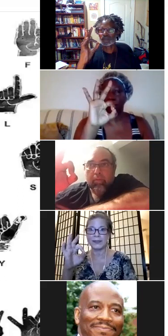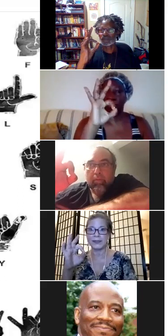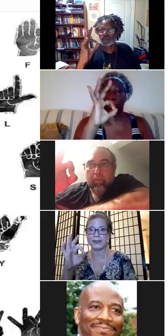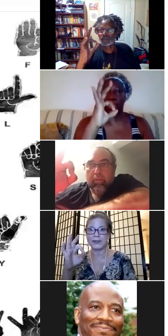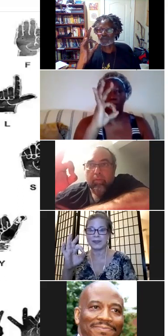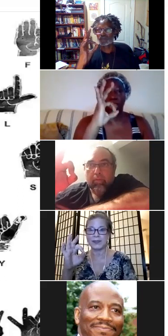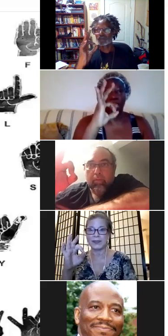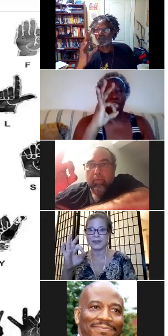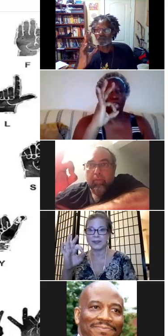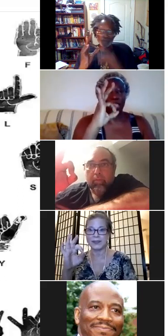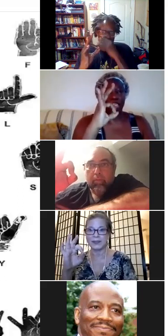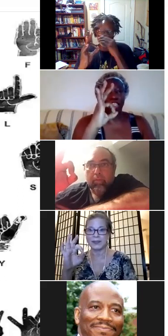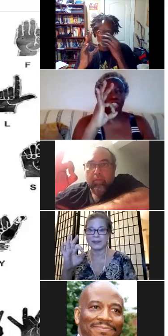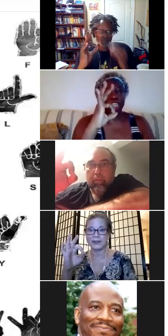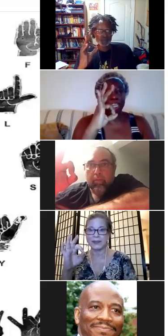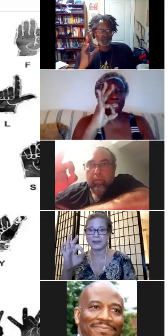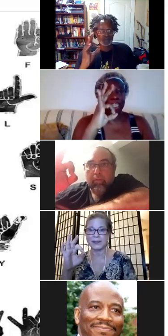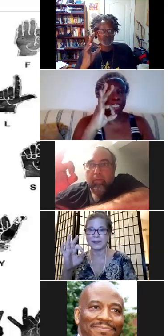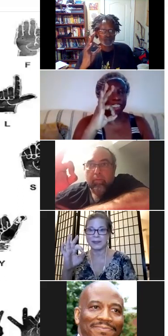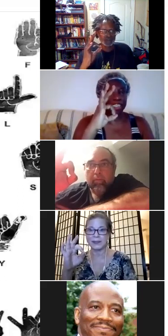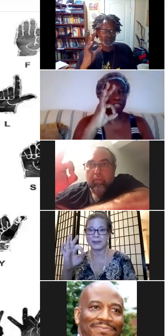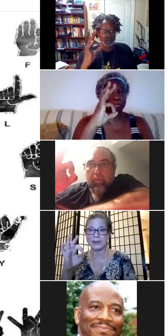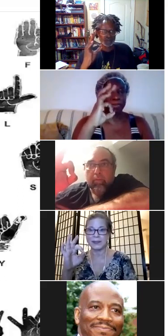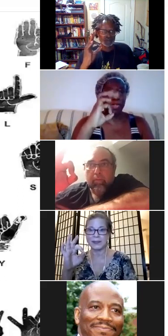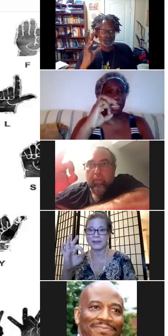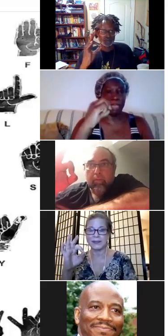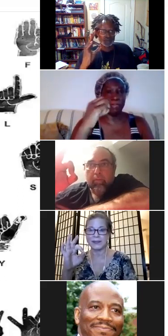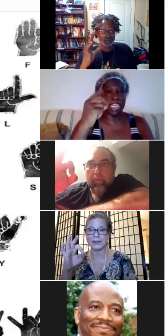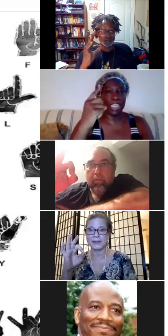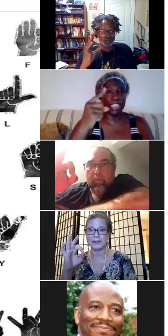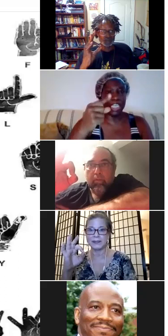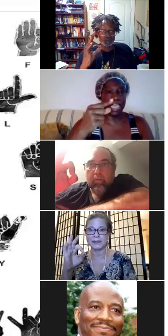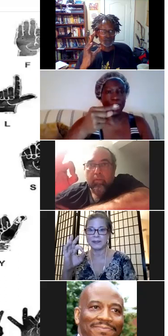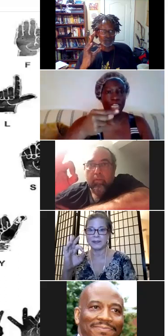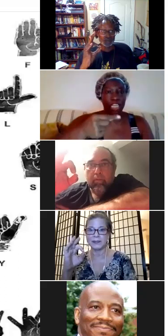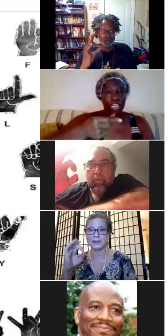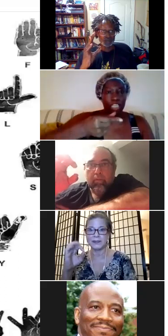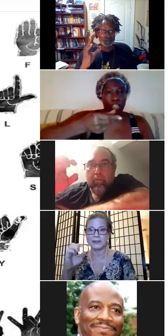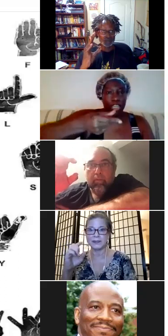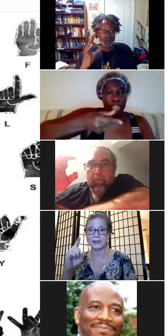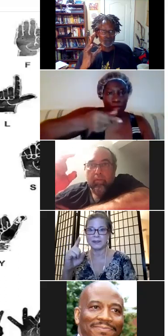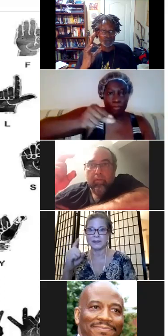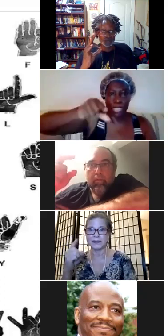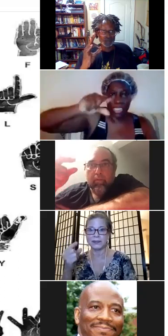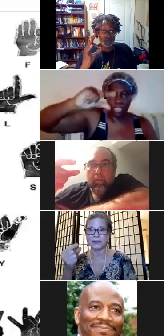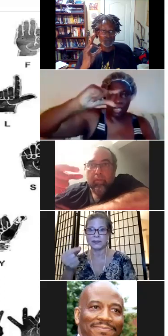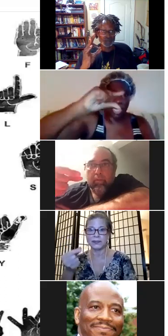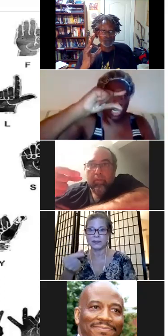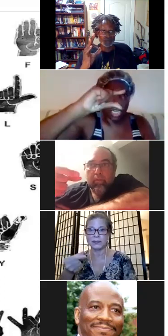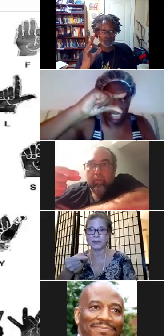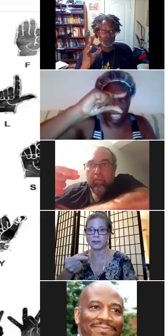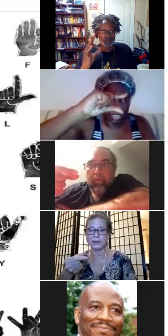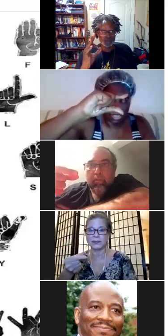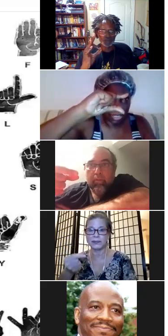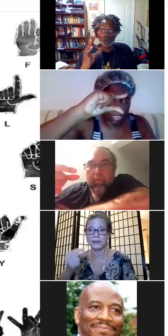Okay. And then G, a little bit more complicated sign. You're gonna put